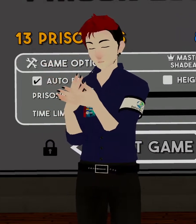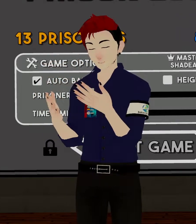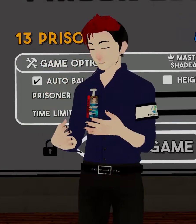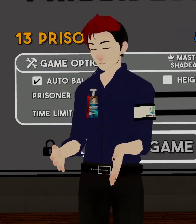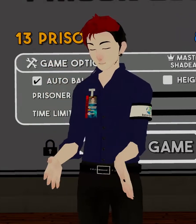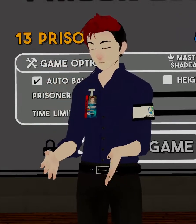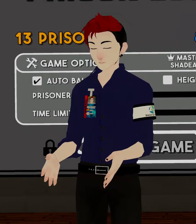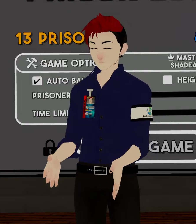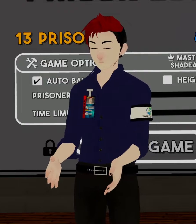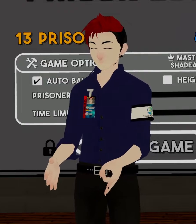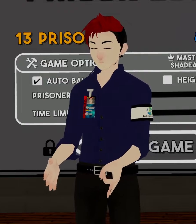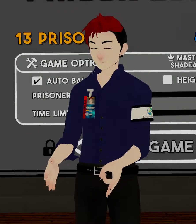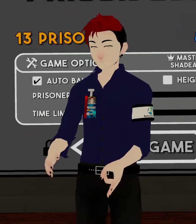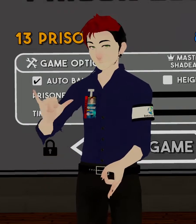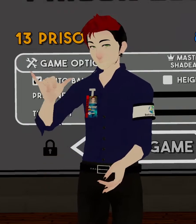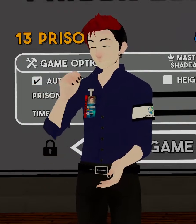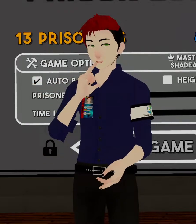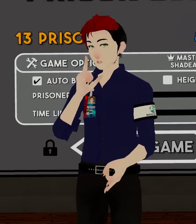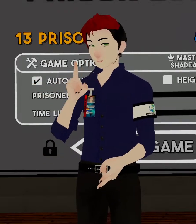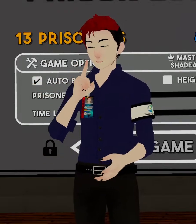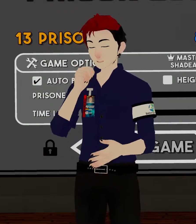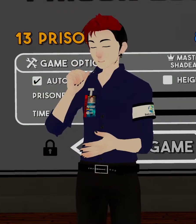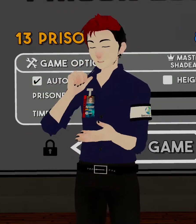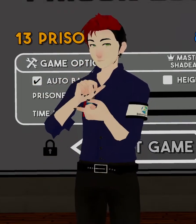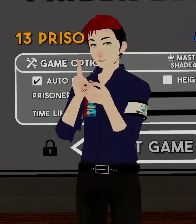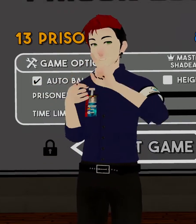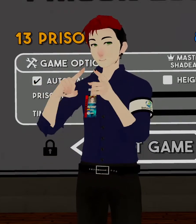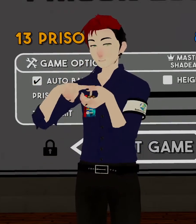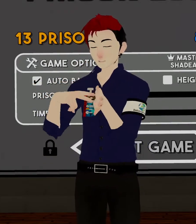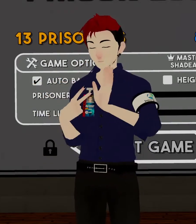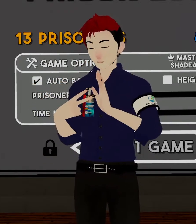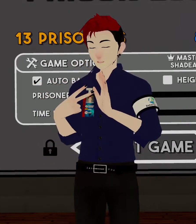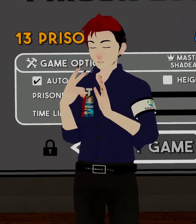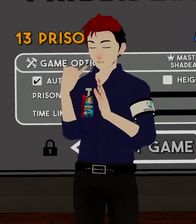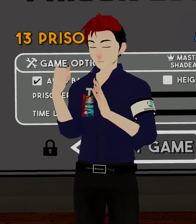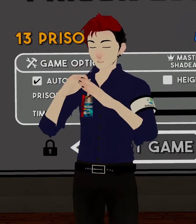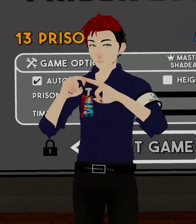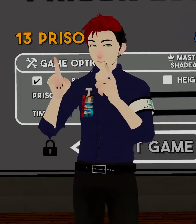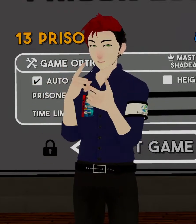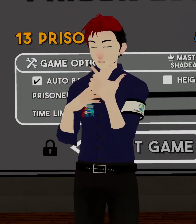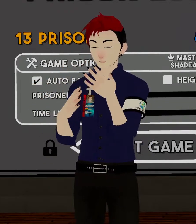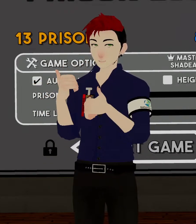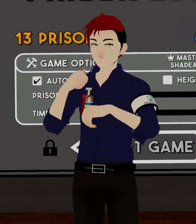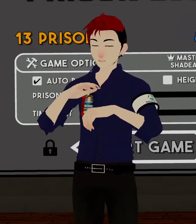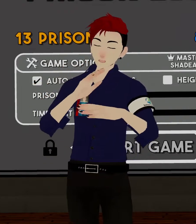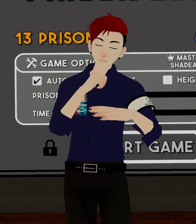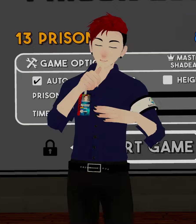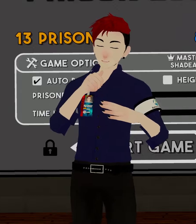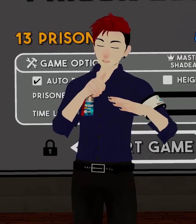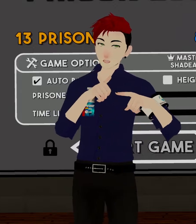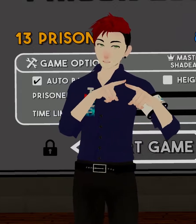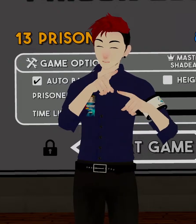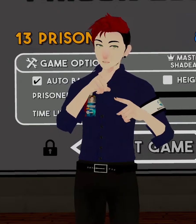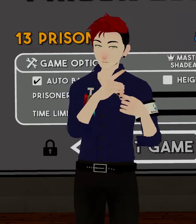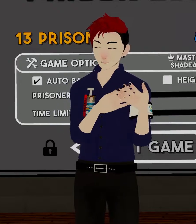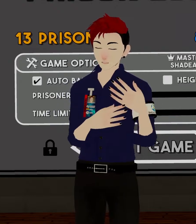hand, it doesn't matter. That one, it really doesn't like change the meaning if you have a different hand shape on your non-dominant hand.